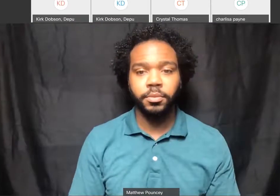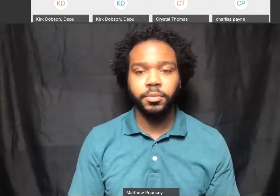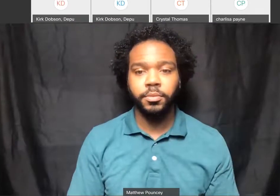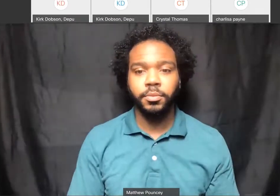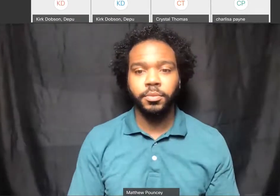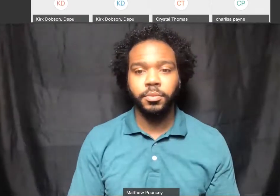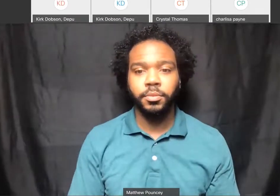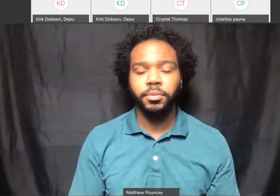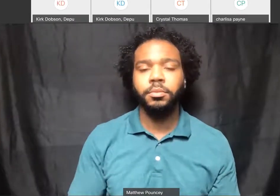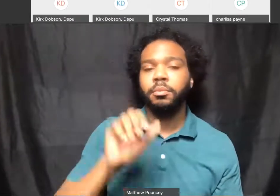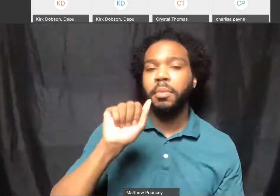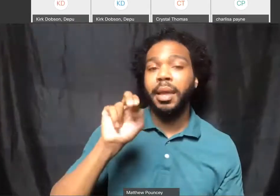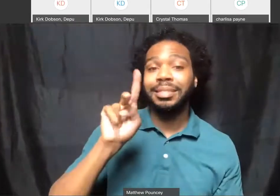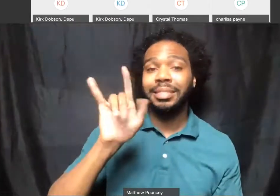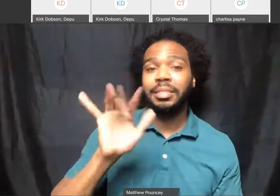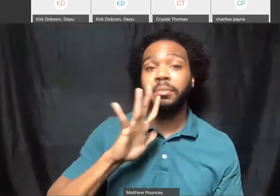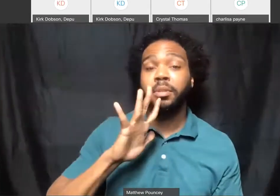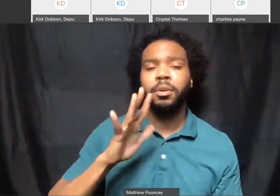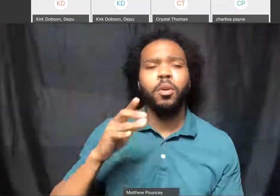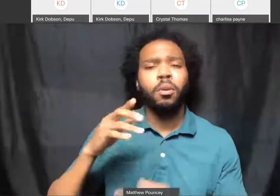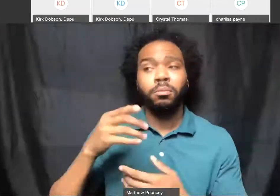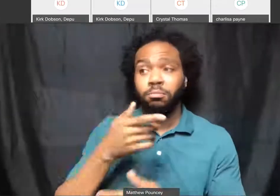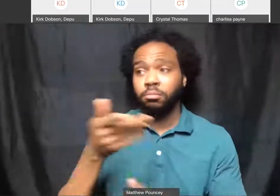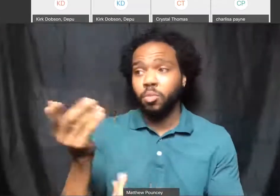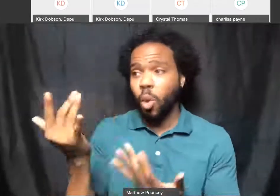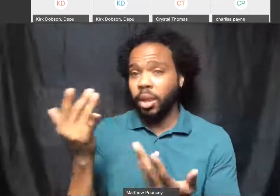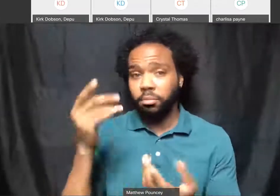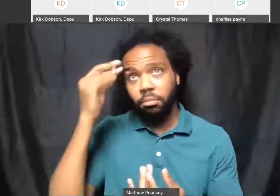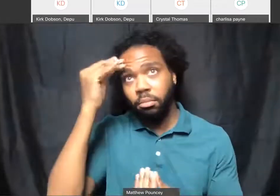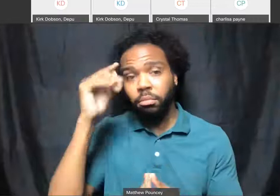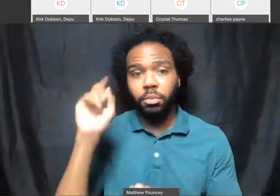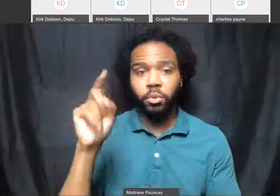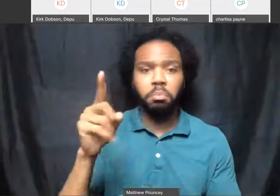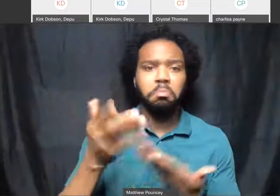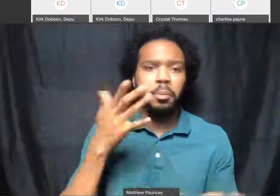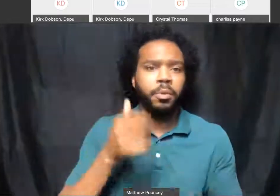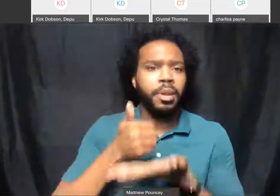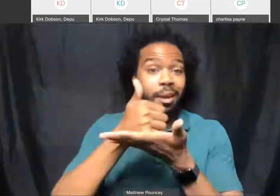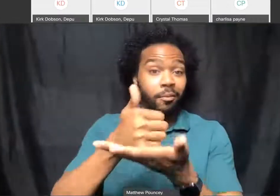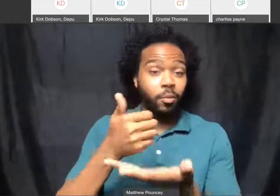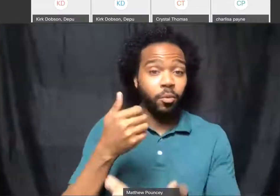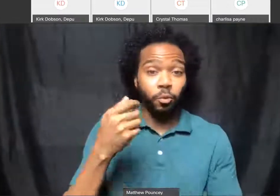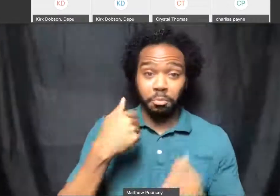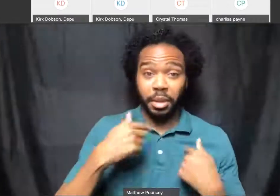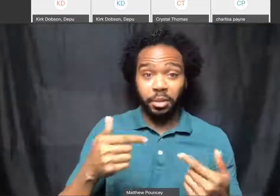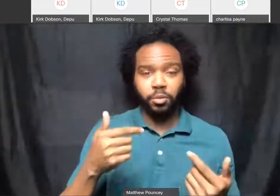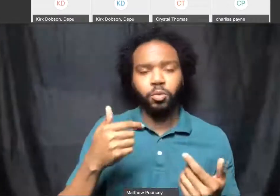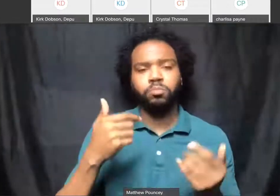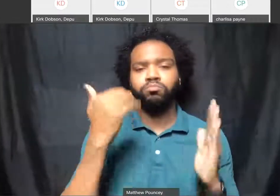So while people are waiting with any questions, maybe it would be helpful for me to walk